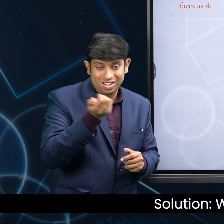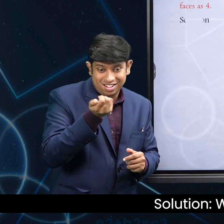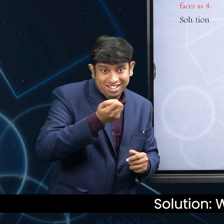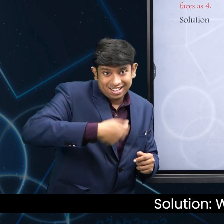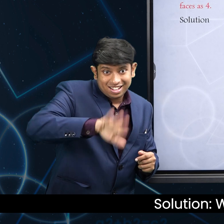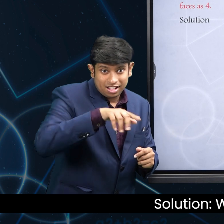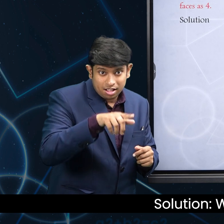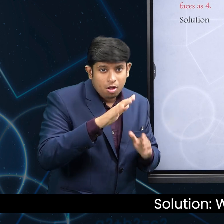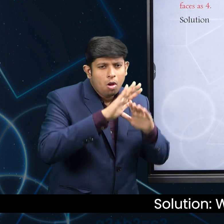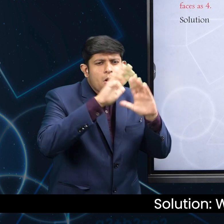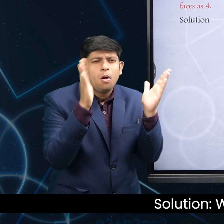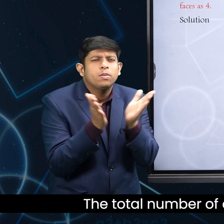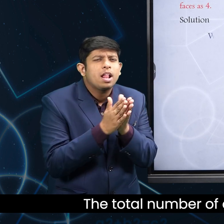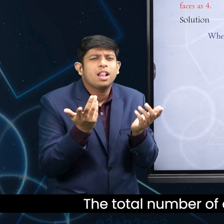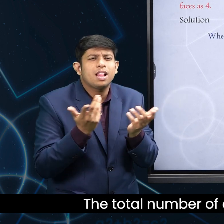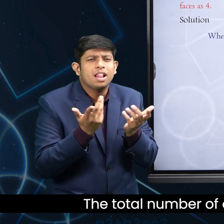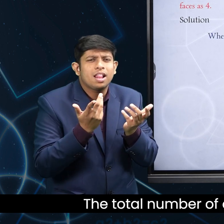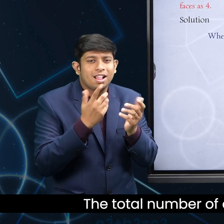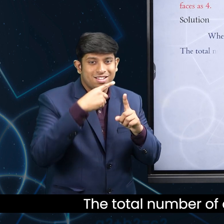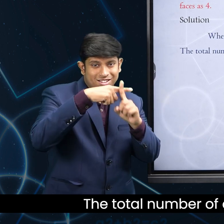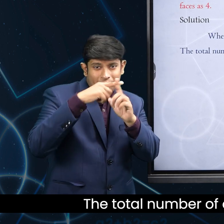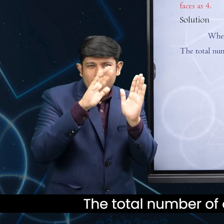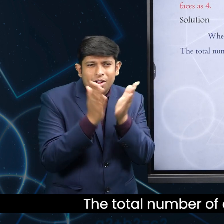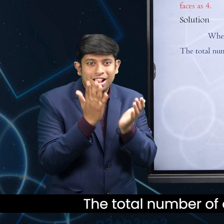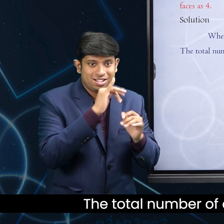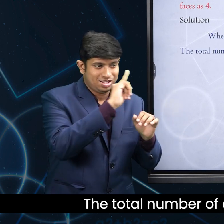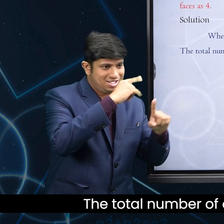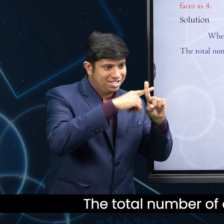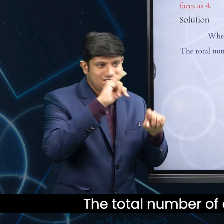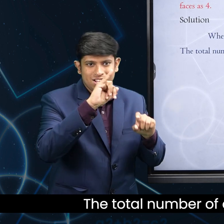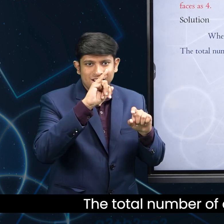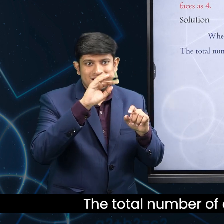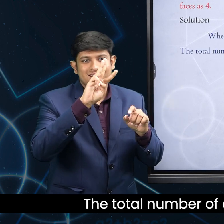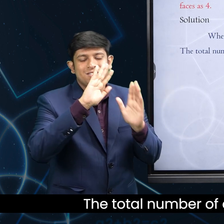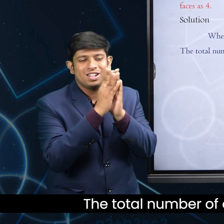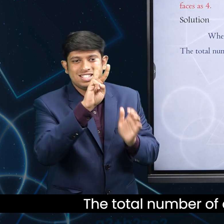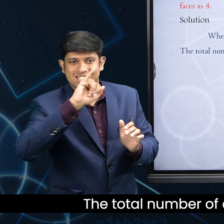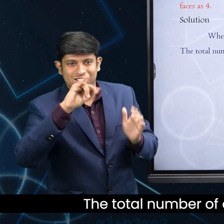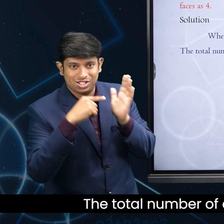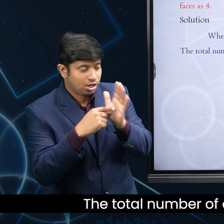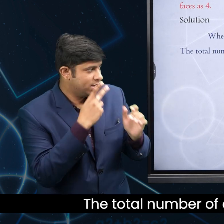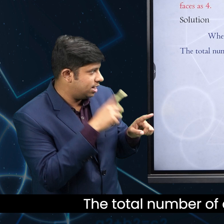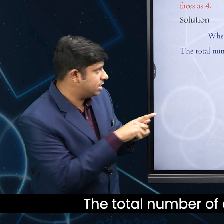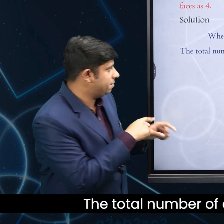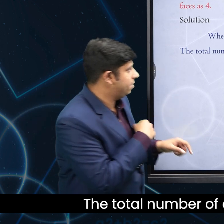dice are rolled, the total number of outcomes are n of s is equal to 6 into 6, that is equal to